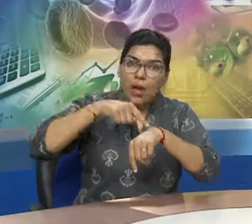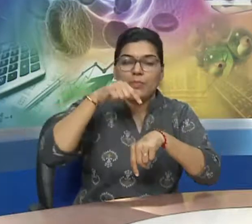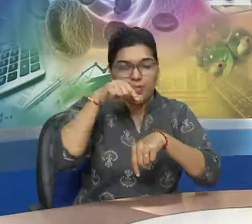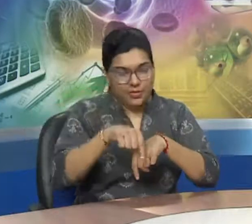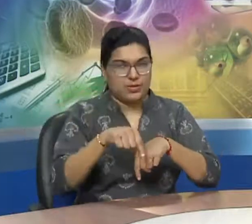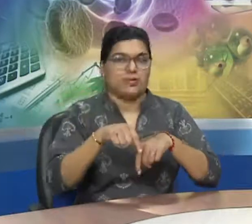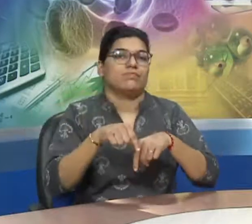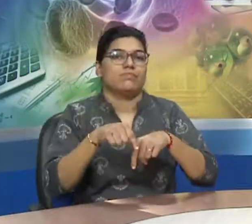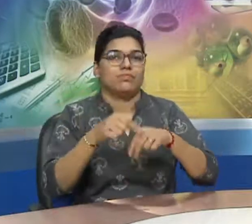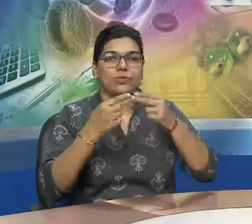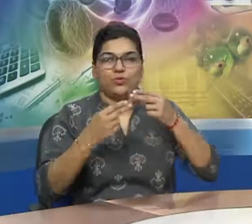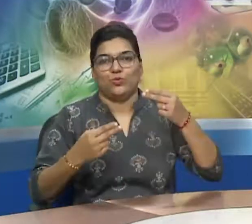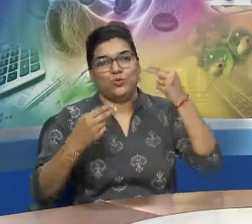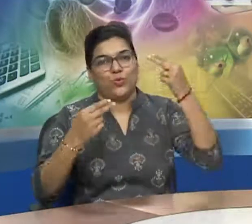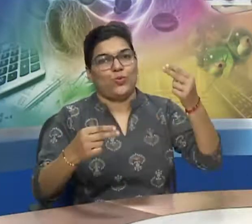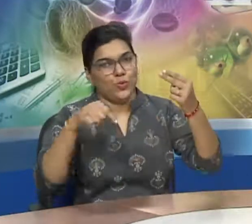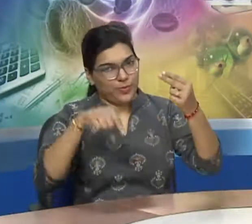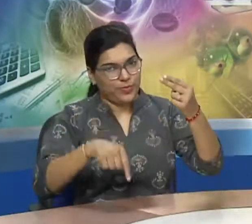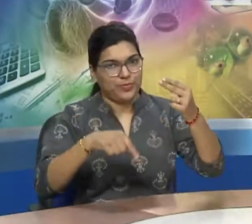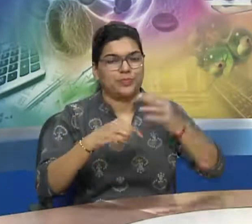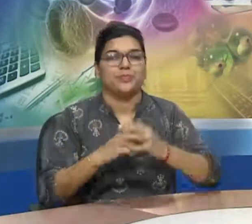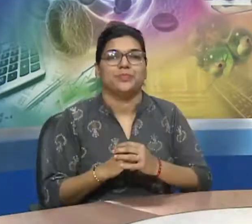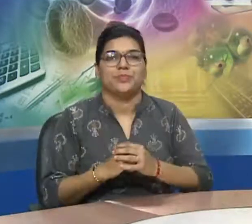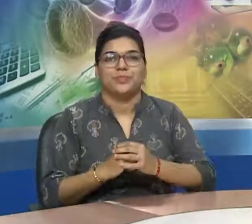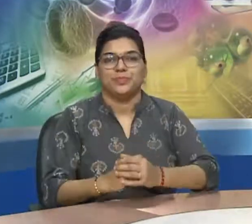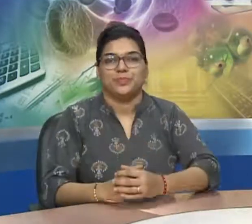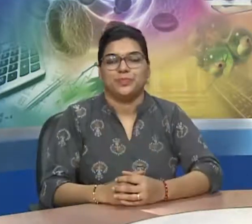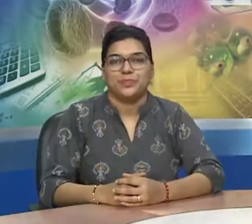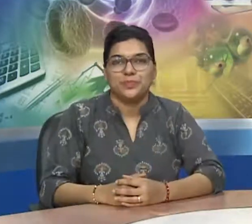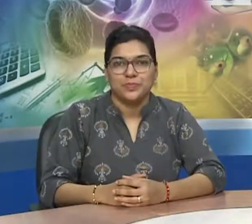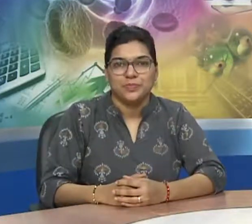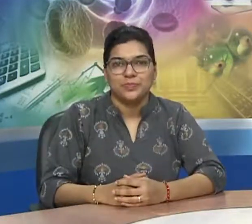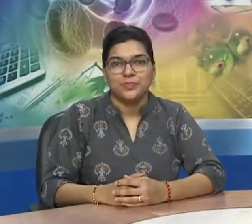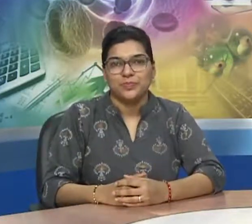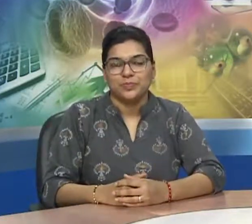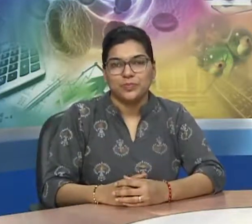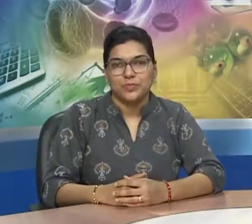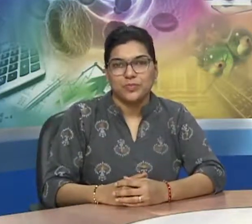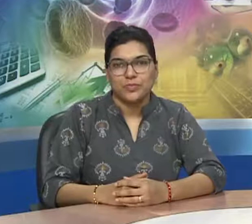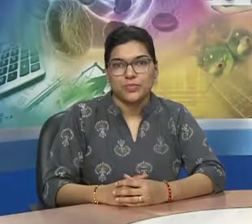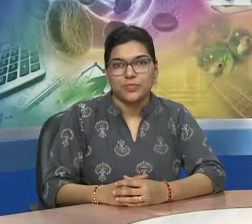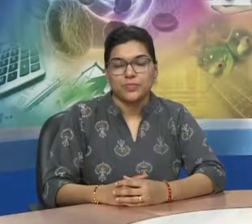In this poem, the poet has described about the previous time.